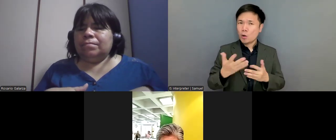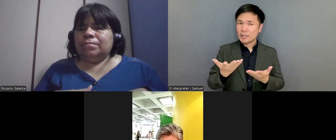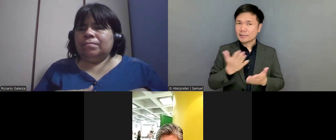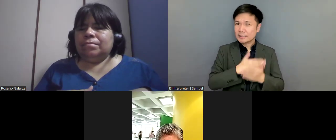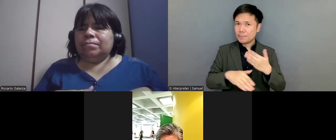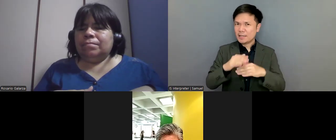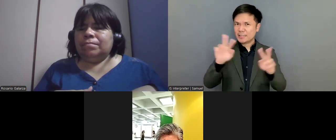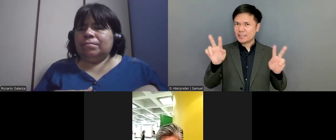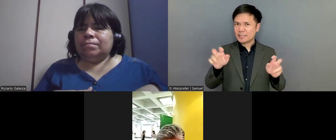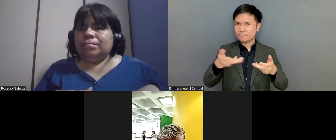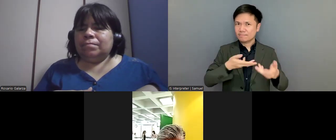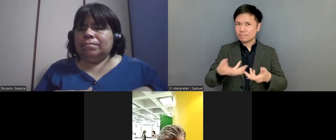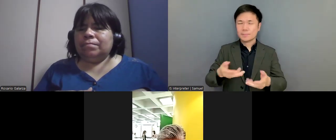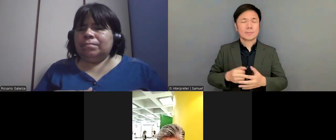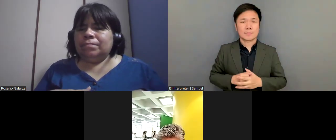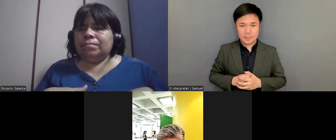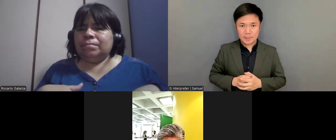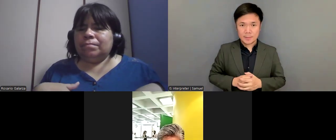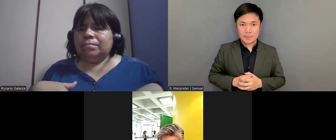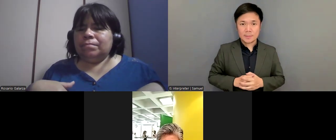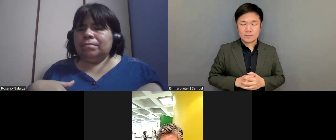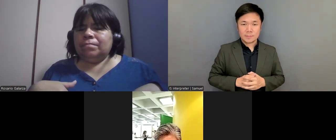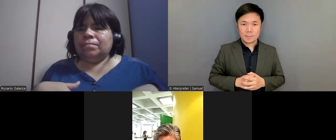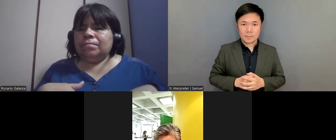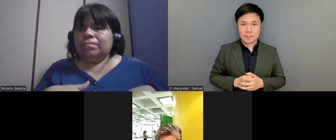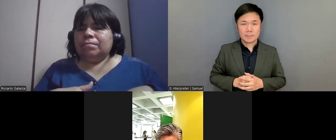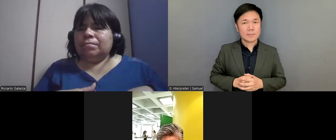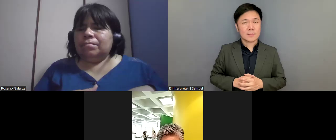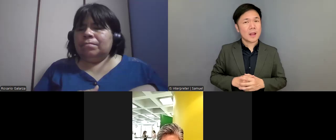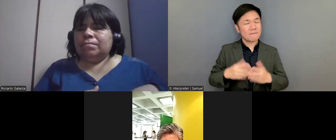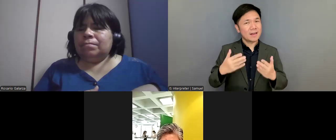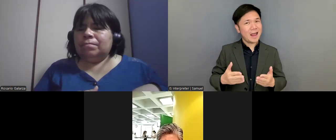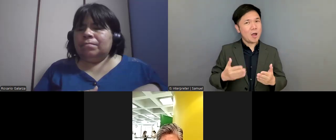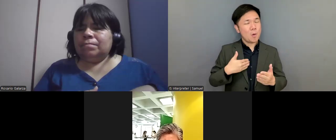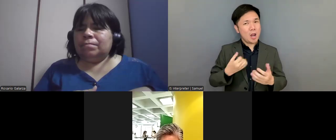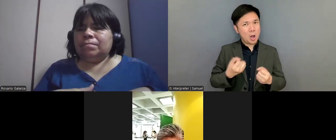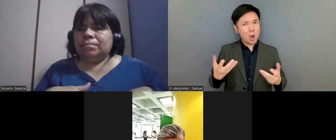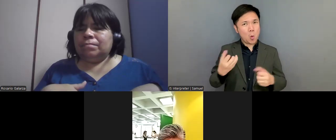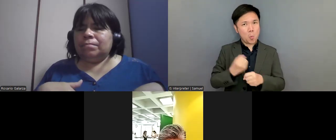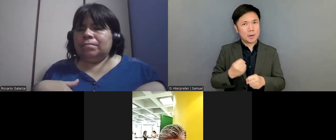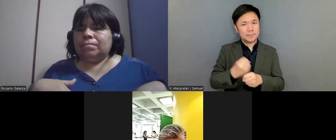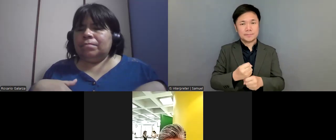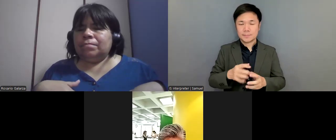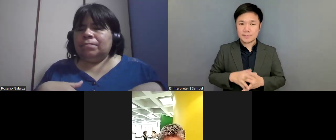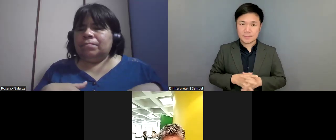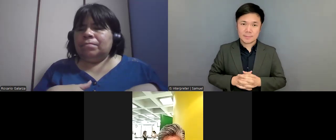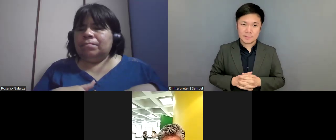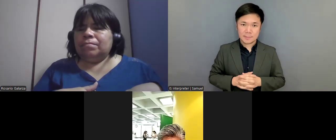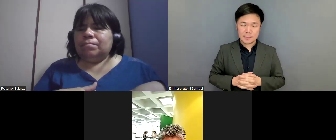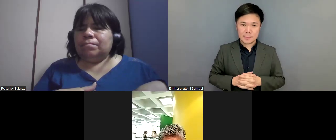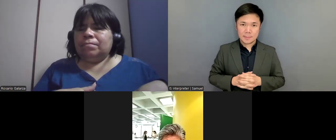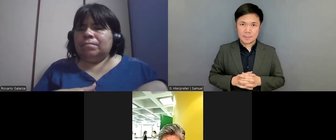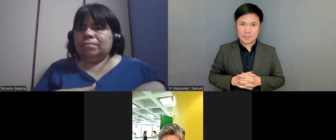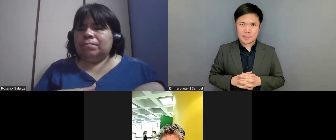Argentina, entonces tenemos mucho trabajo So hoy we have a lot of y work me disculpo today, por no and permitirles receso a ustedes. Pero